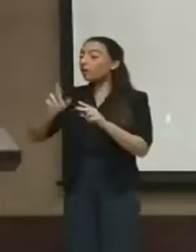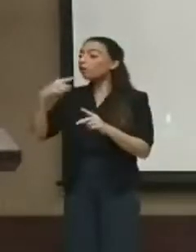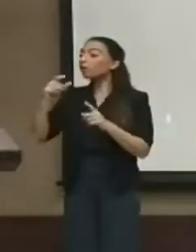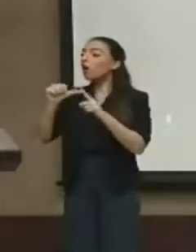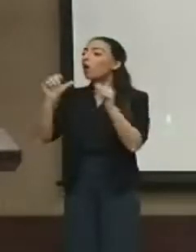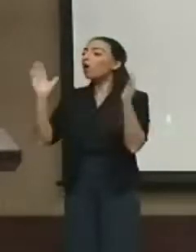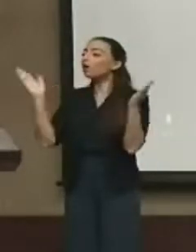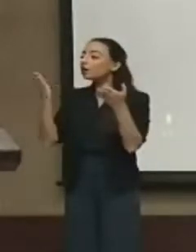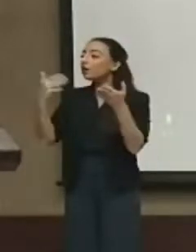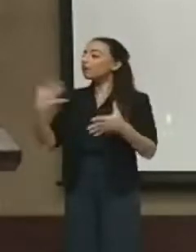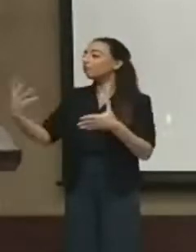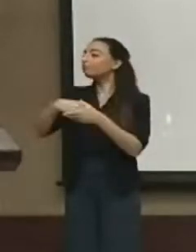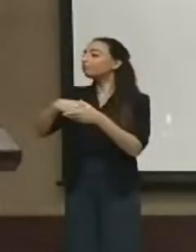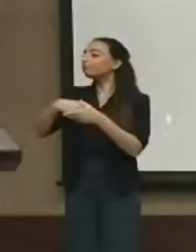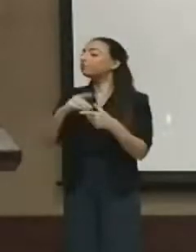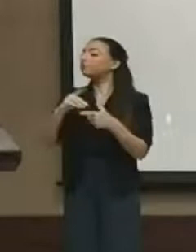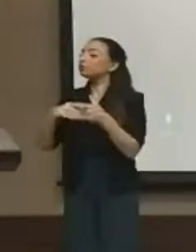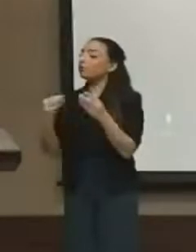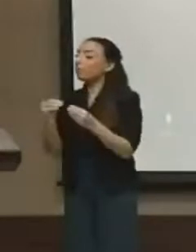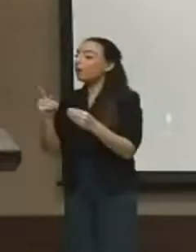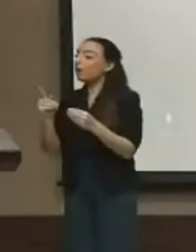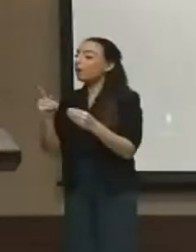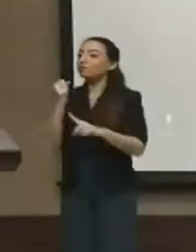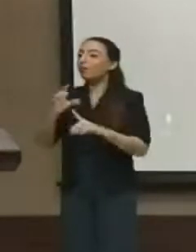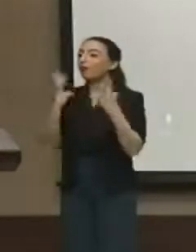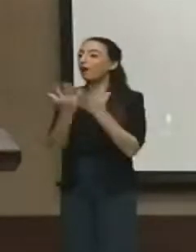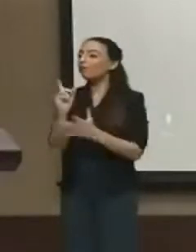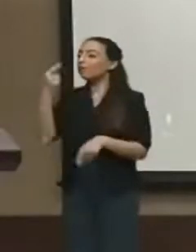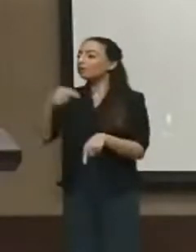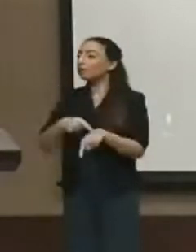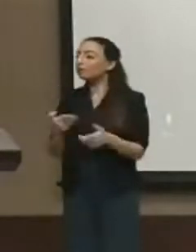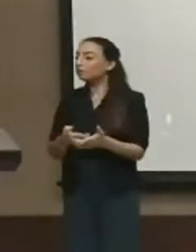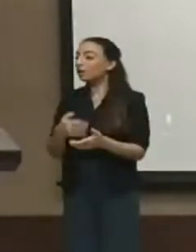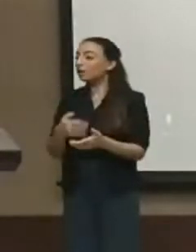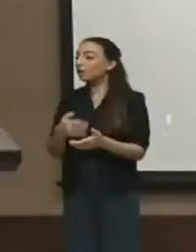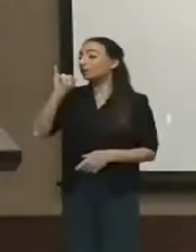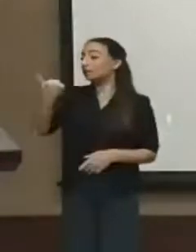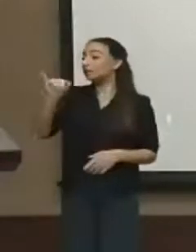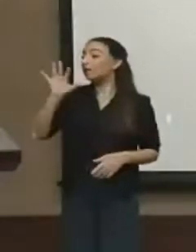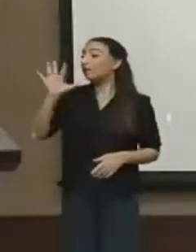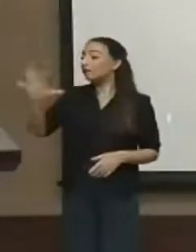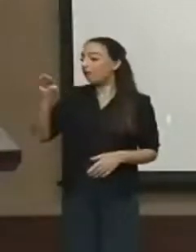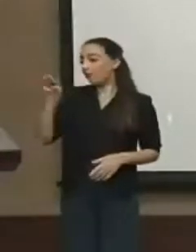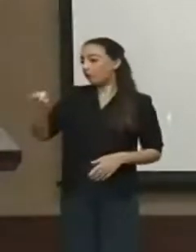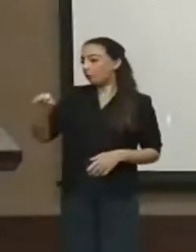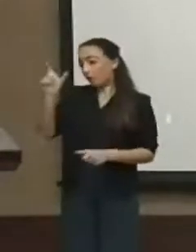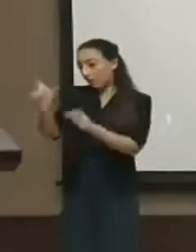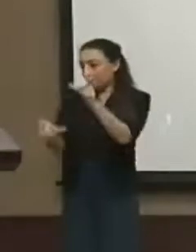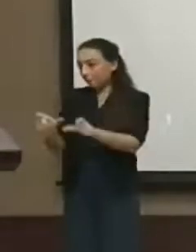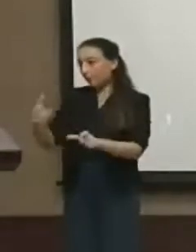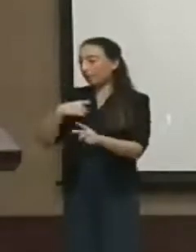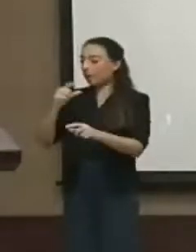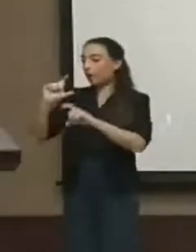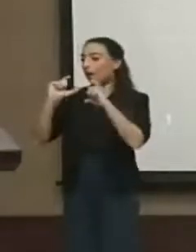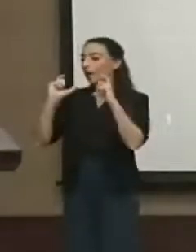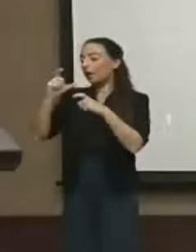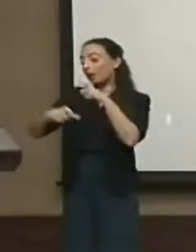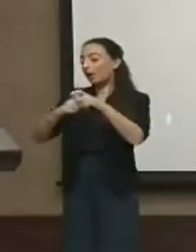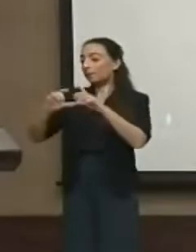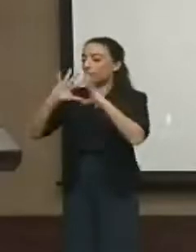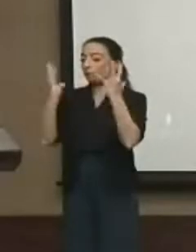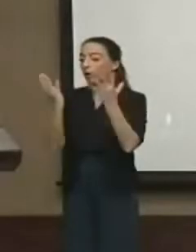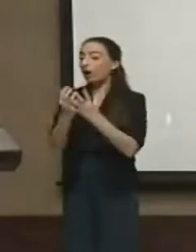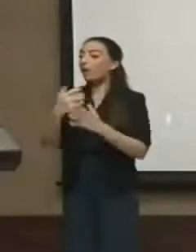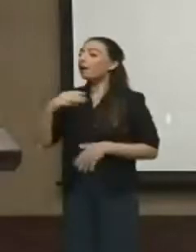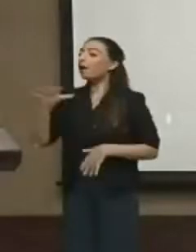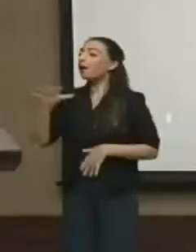on the autism spectrum. So we were 5,000 people. We made a commitment to hire 650 people who are on the autism